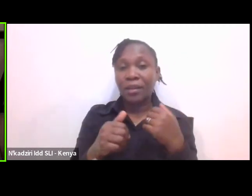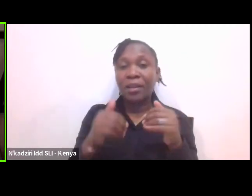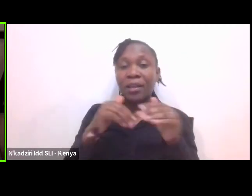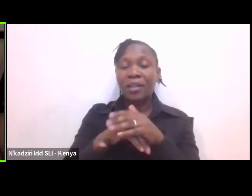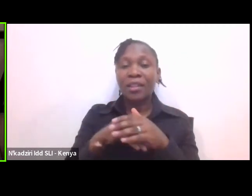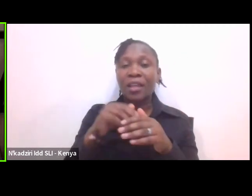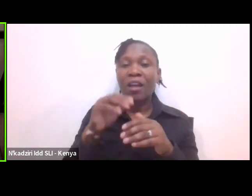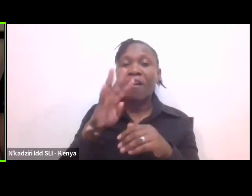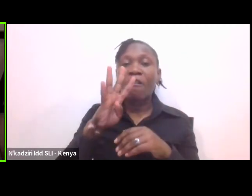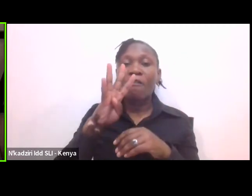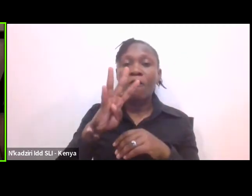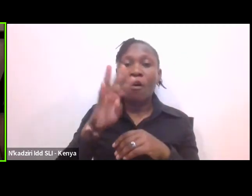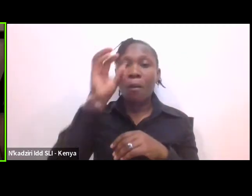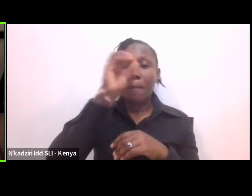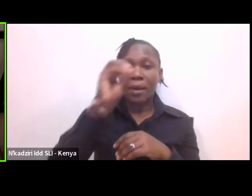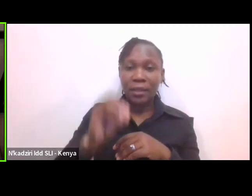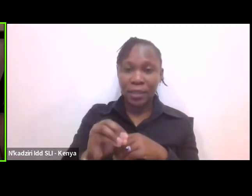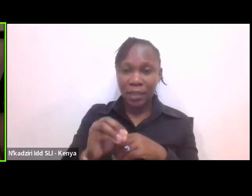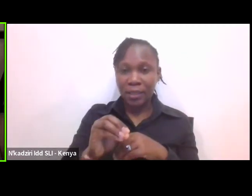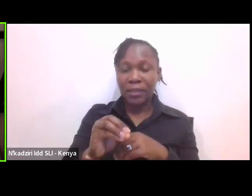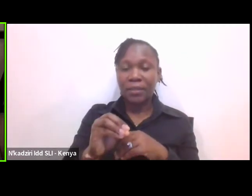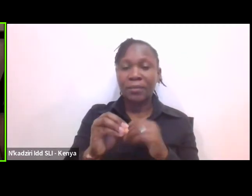percentile.